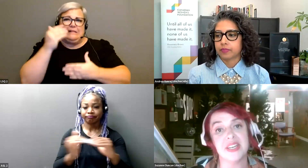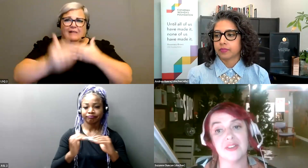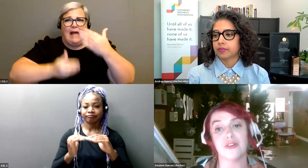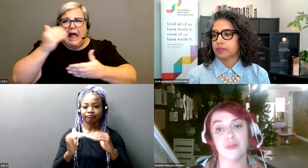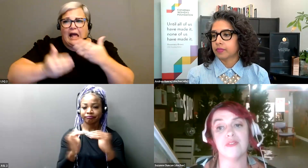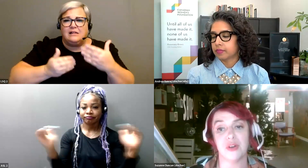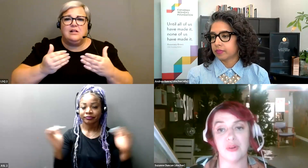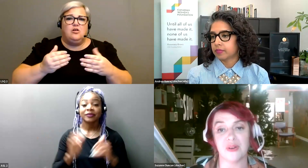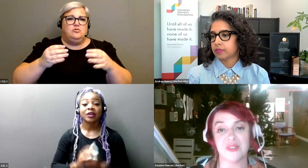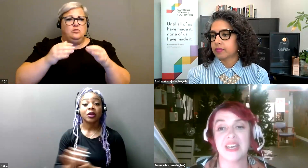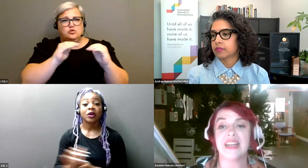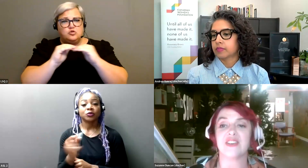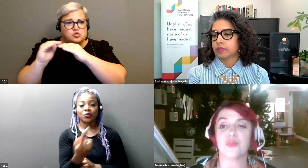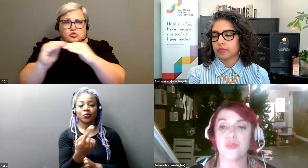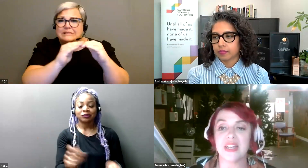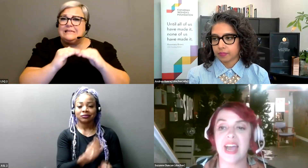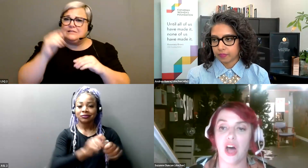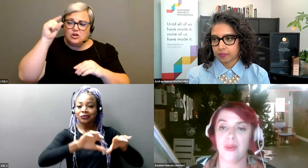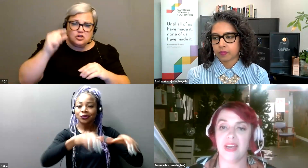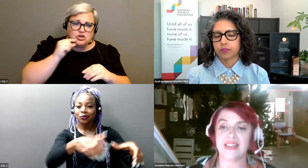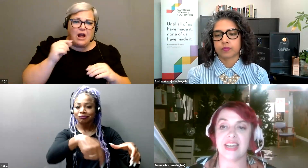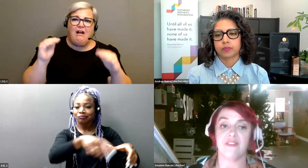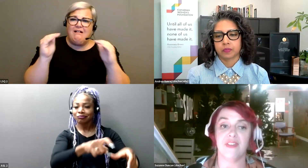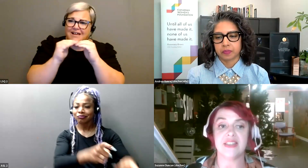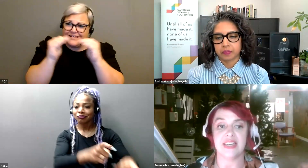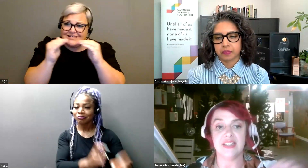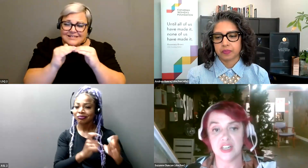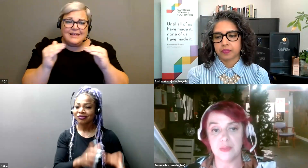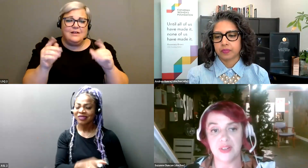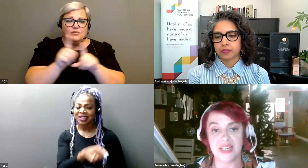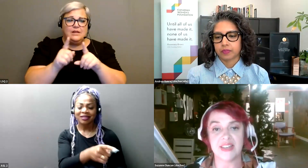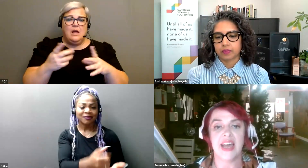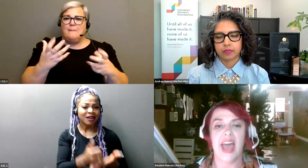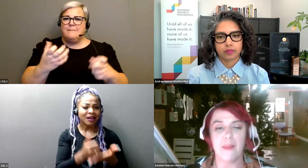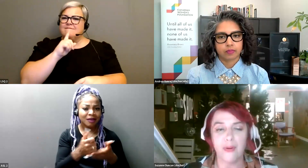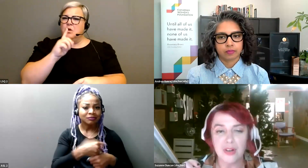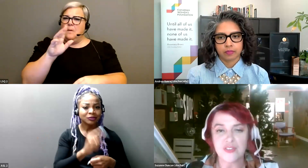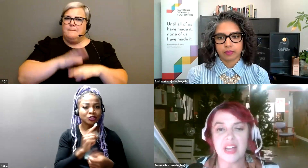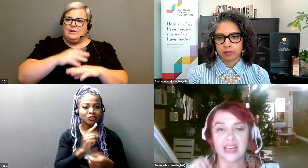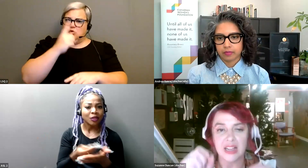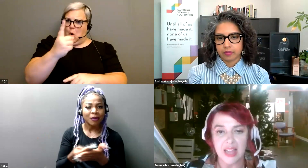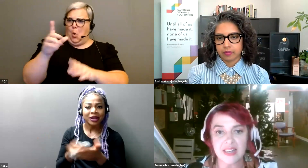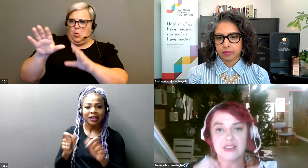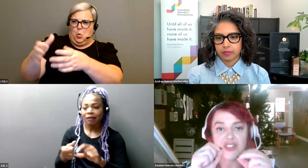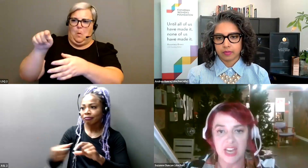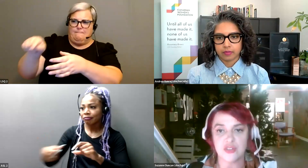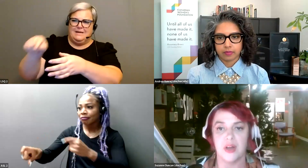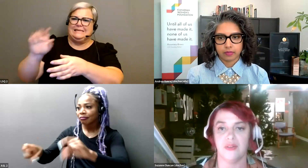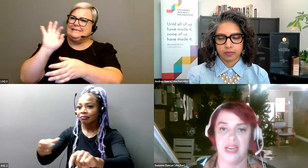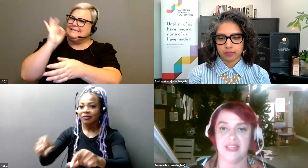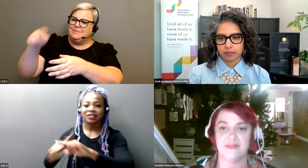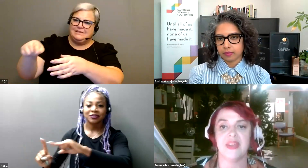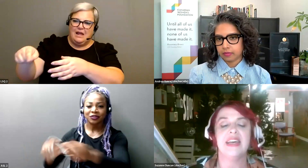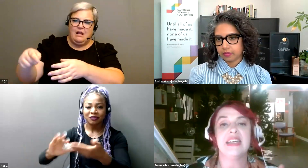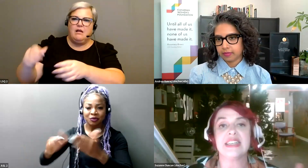one particular group of donors that's really helping us get funds into communities and push for that collective change we